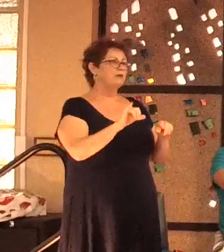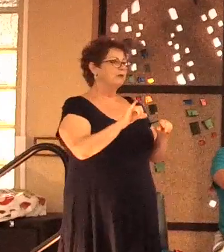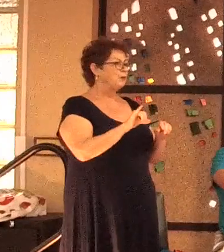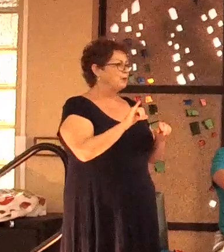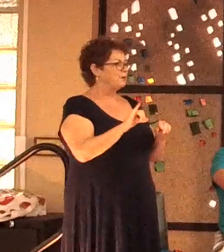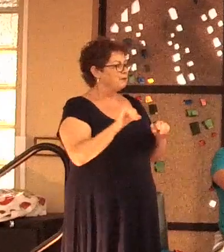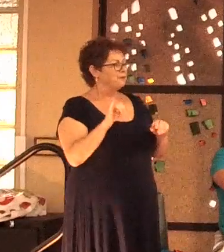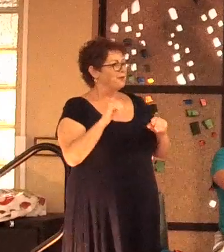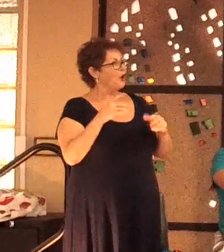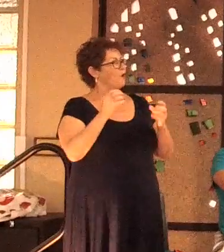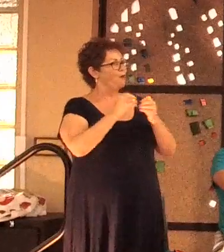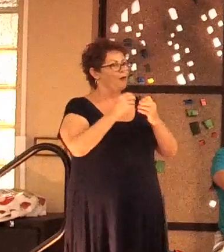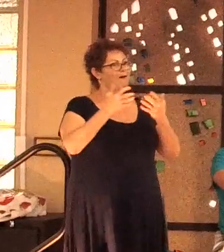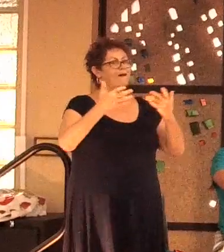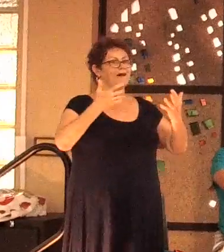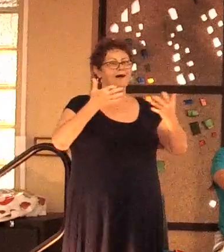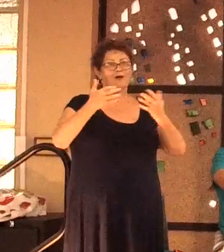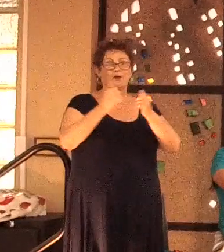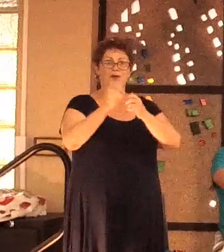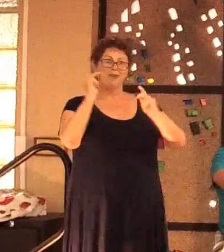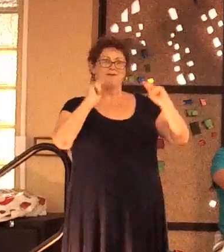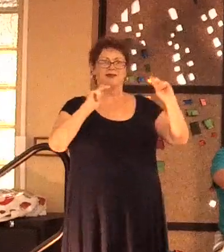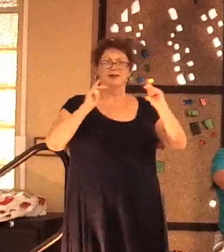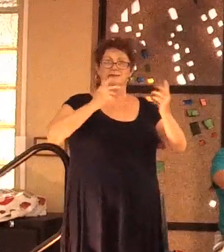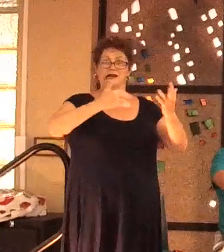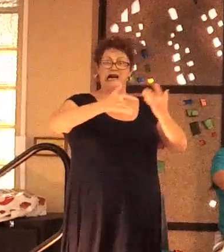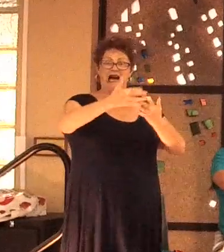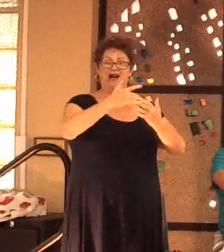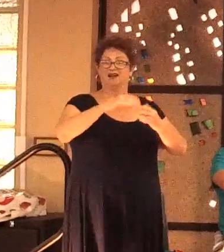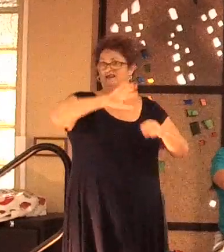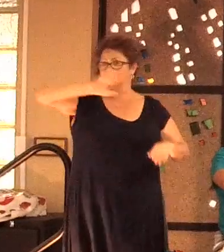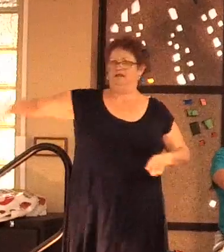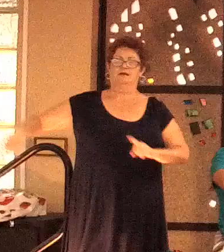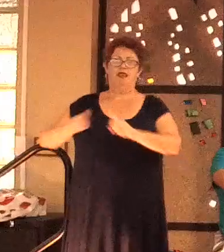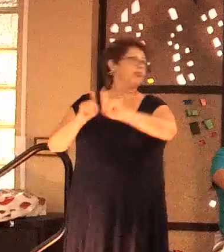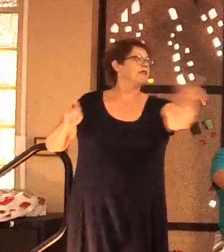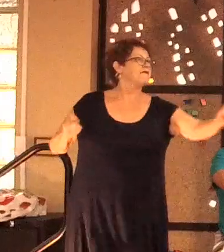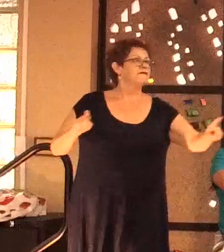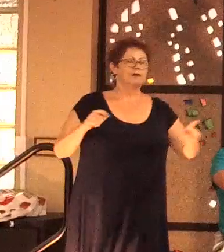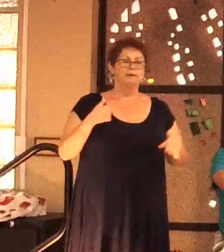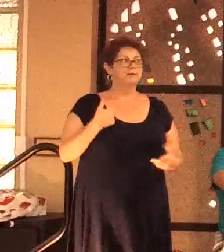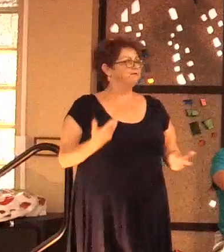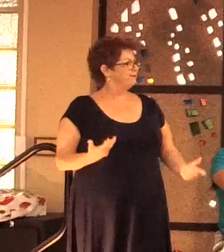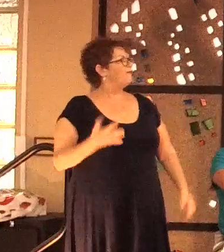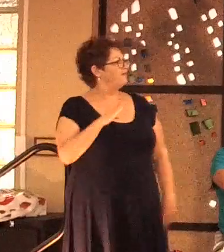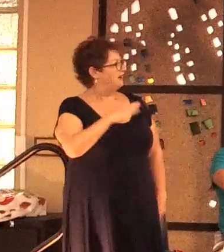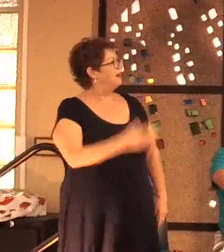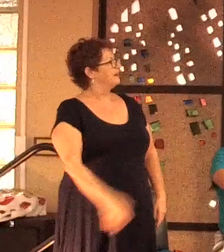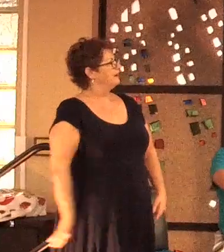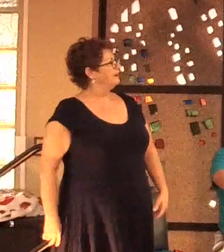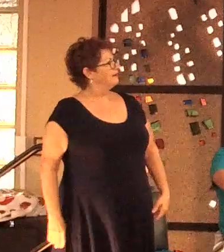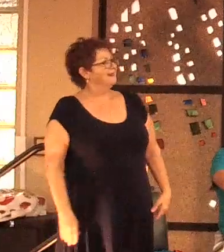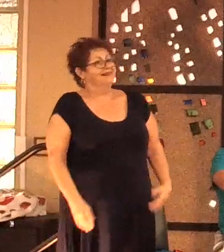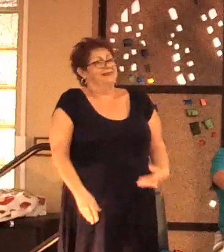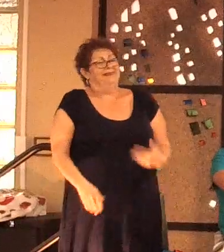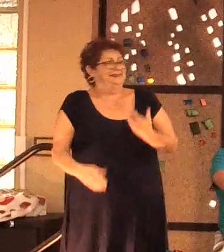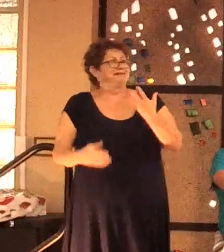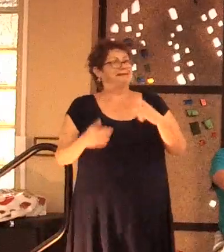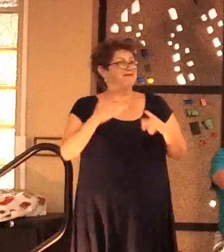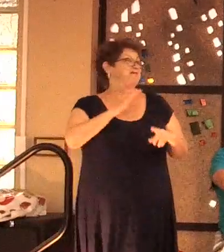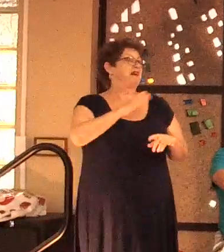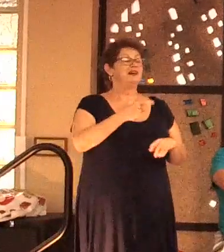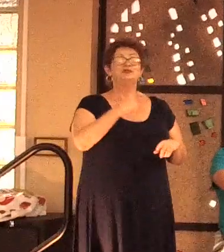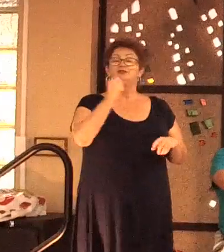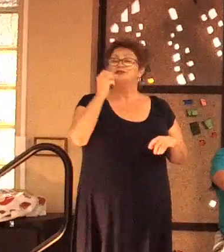just, scoping it out, becoming more comfortable with people. And then she just sort of left me. It's like,